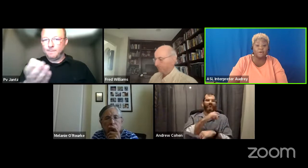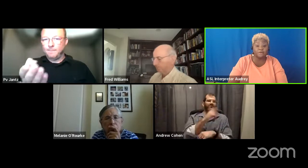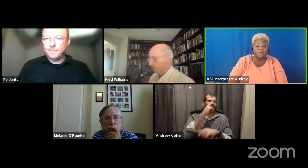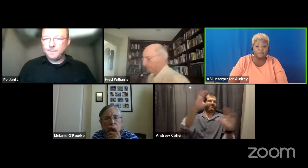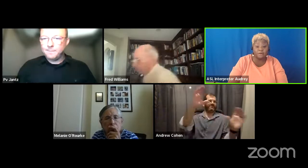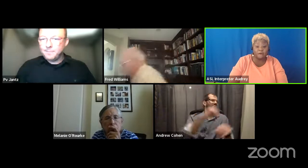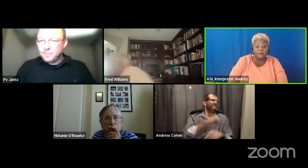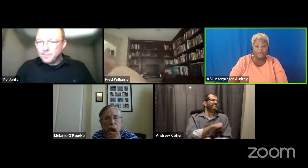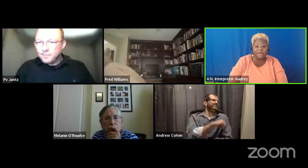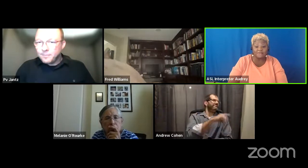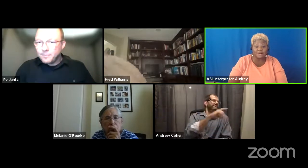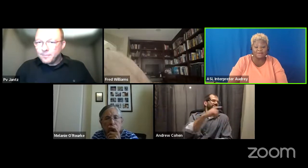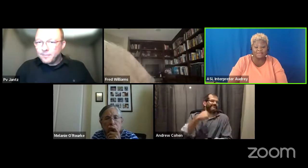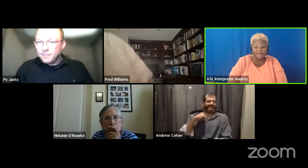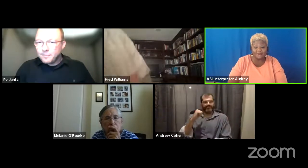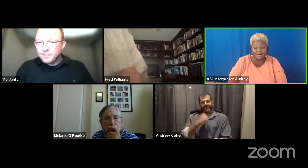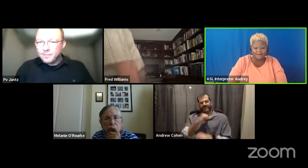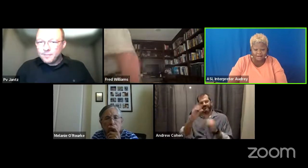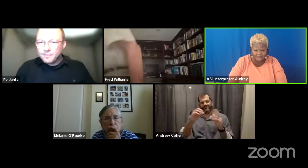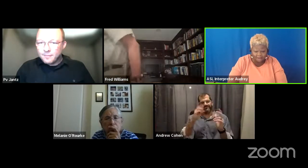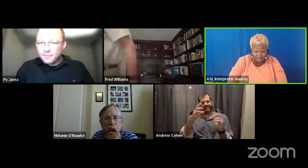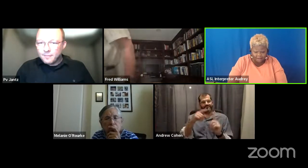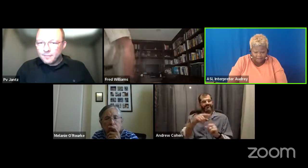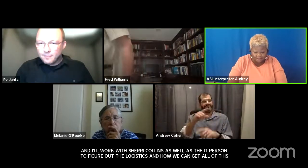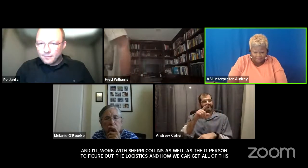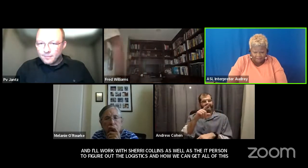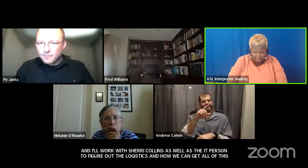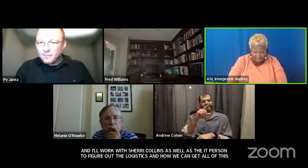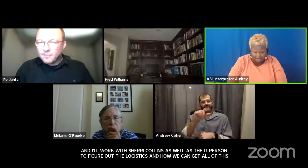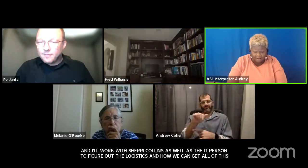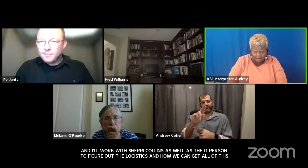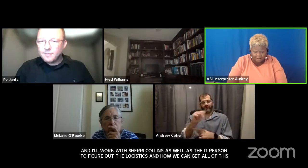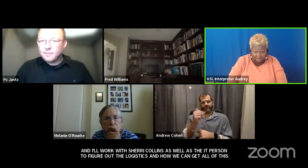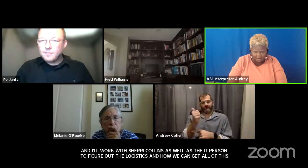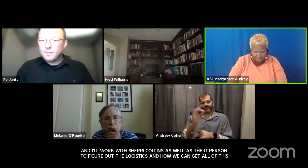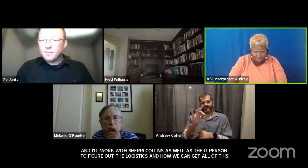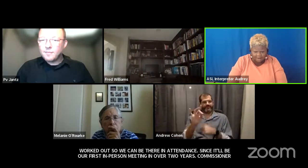Commissioner Cohen? Oh, yeah, sorry about that.